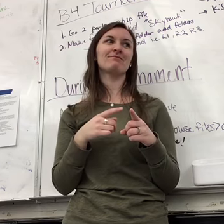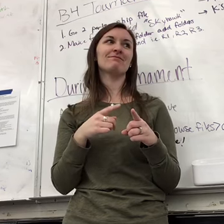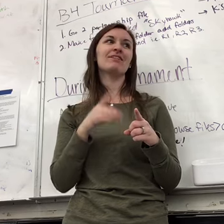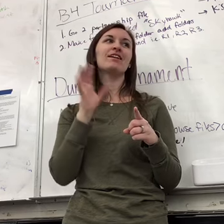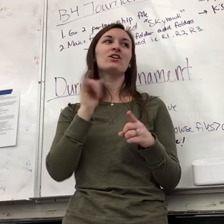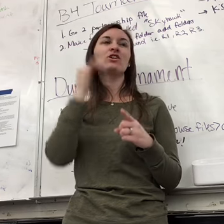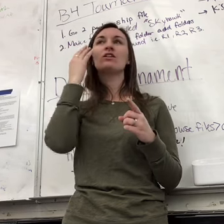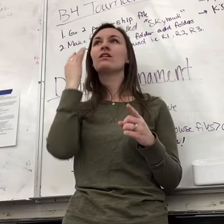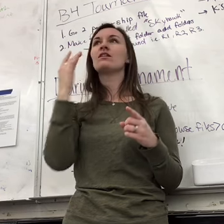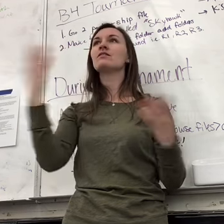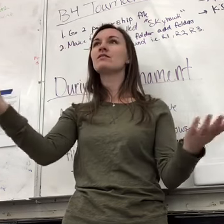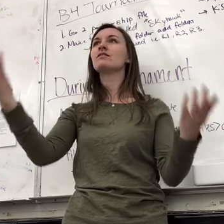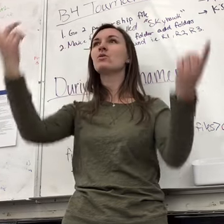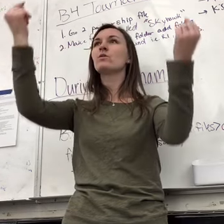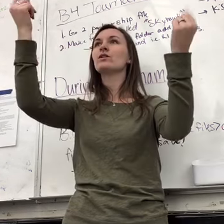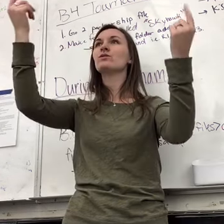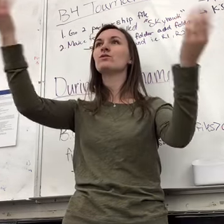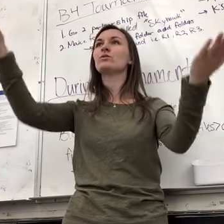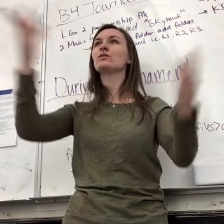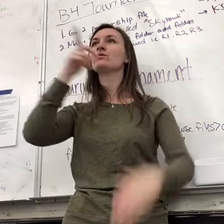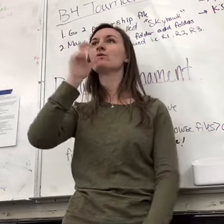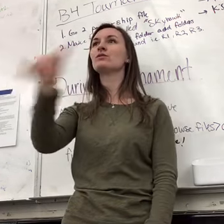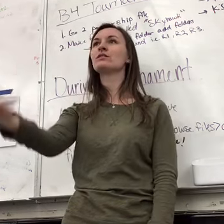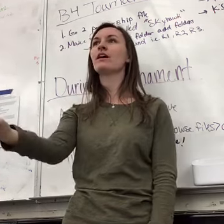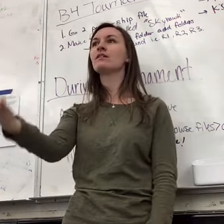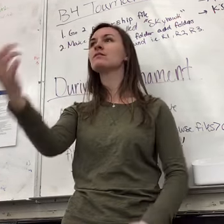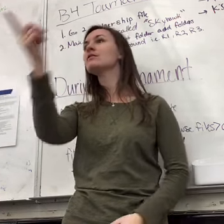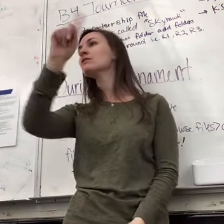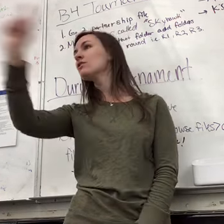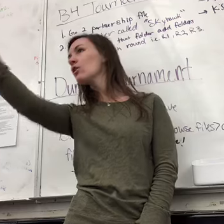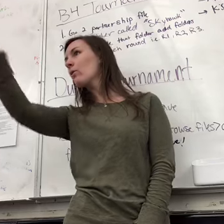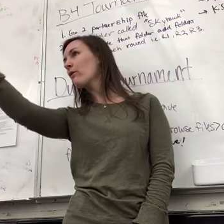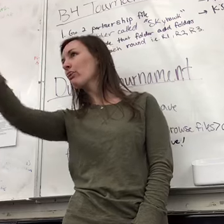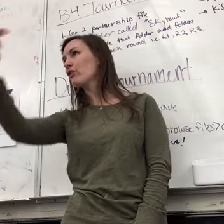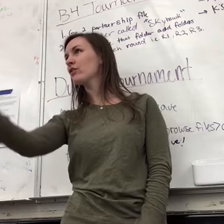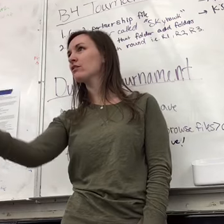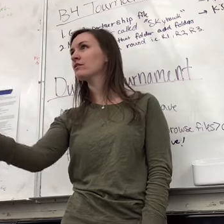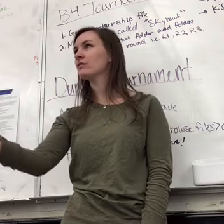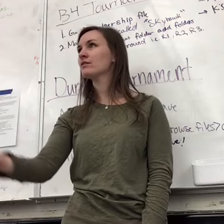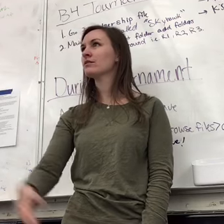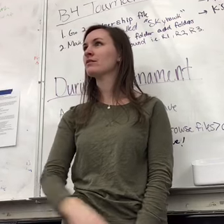Oh my gosh, who is that person? Somebody should go out and see. Do it. Who is it?